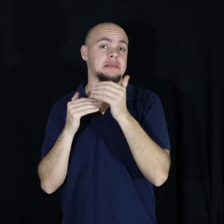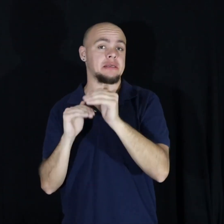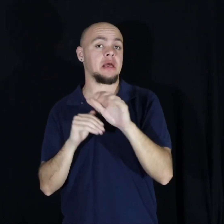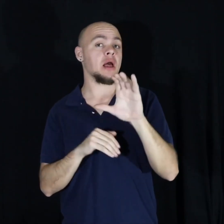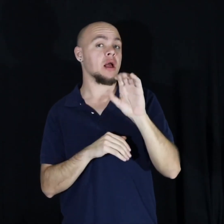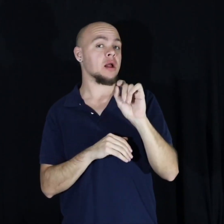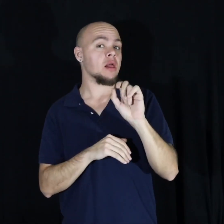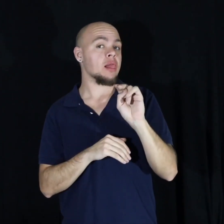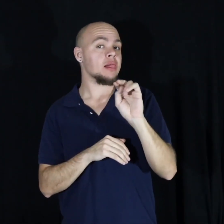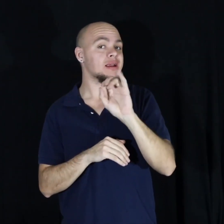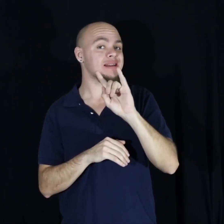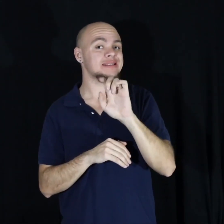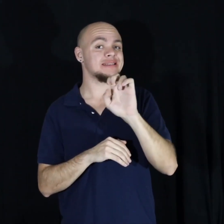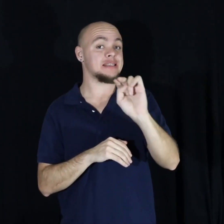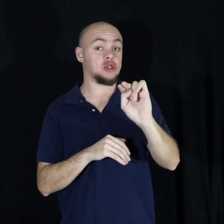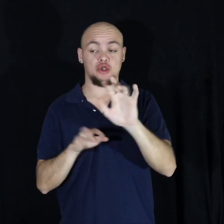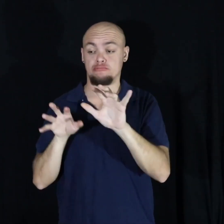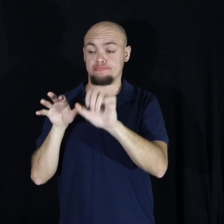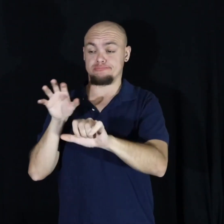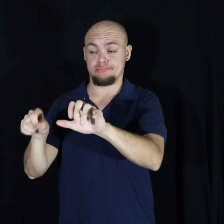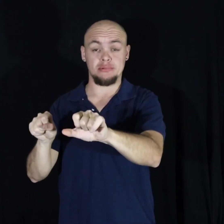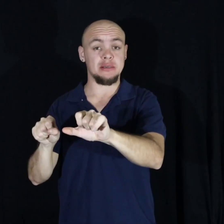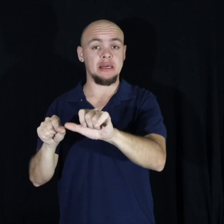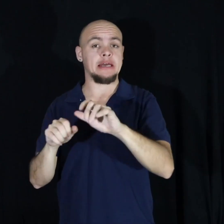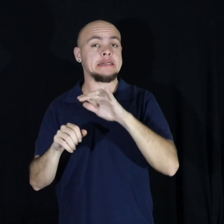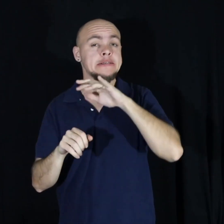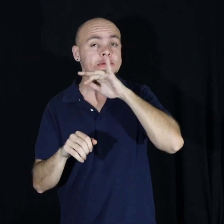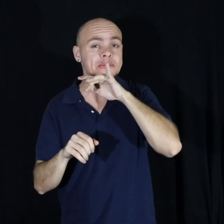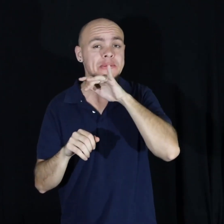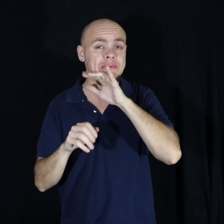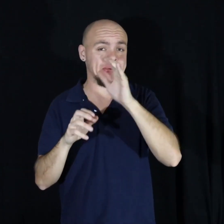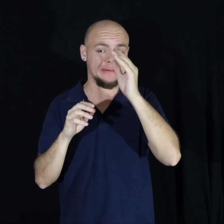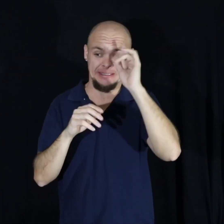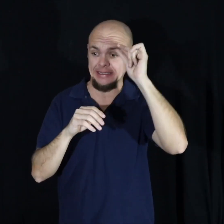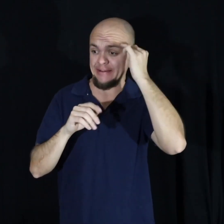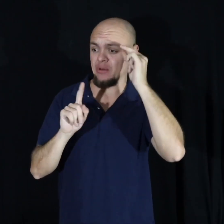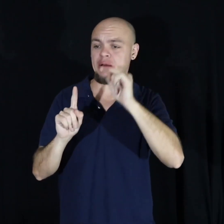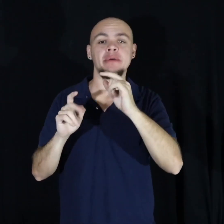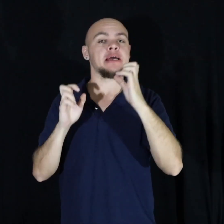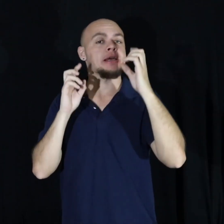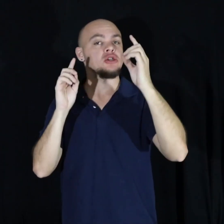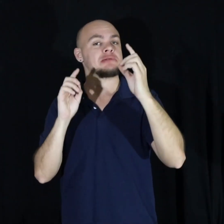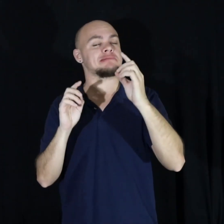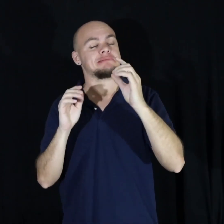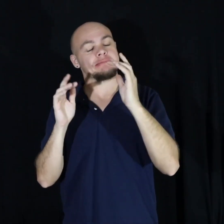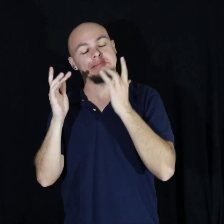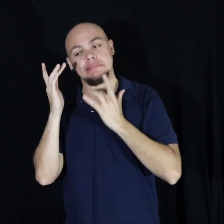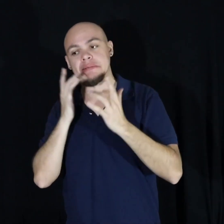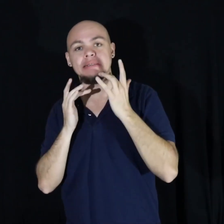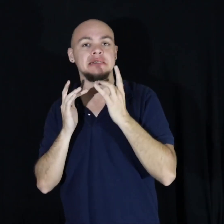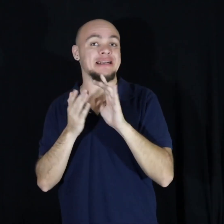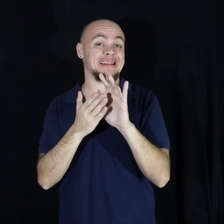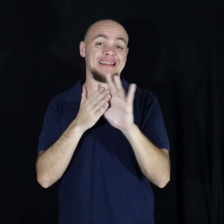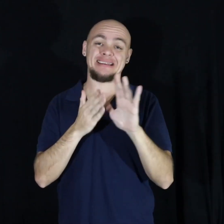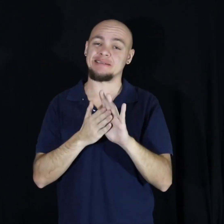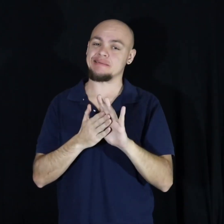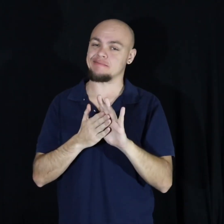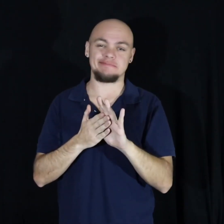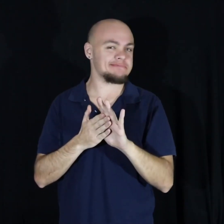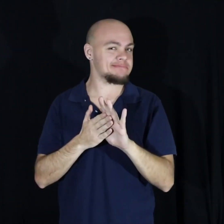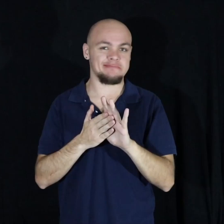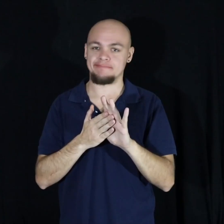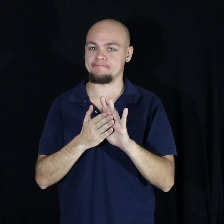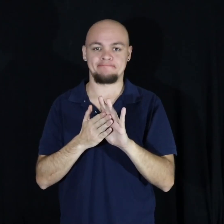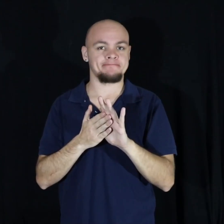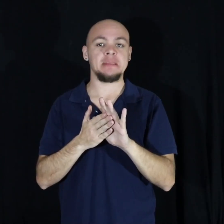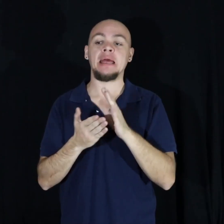colonizations, and corruptions, which lead to low levels of education, improper sanitation, and limited access